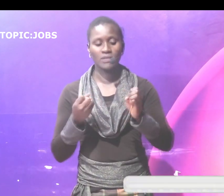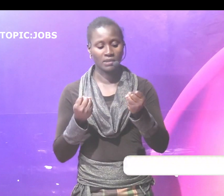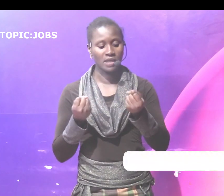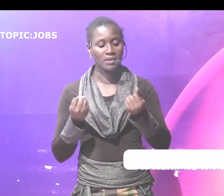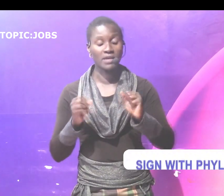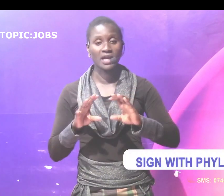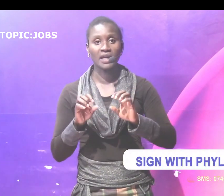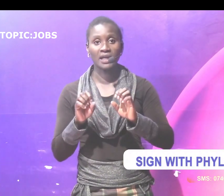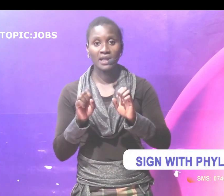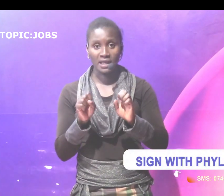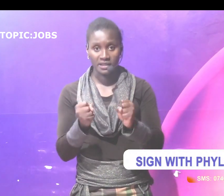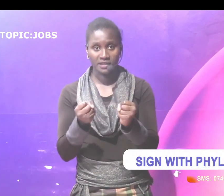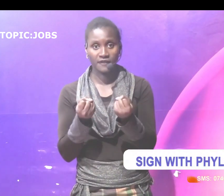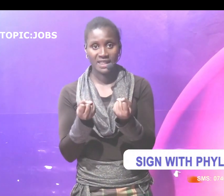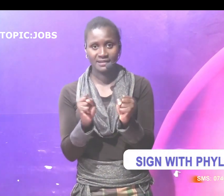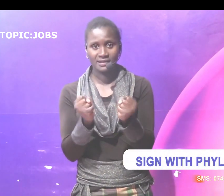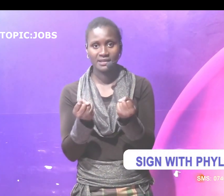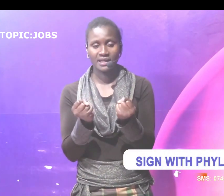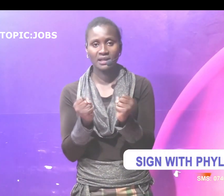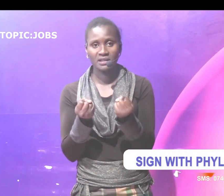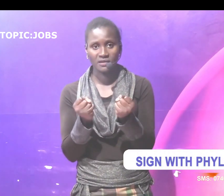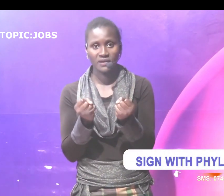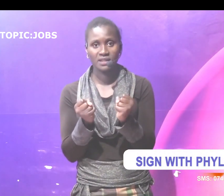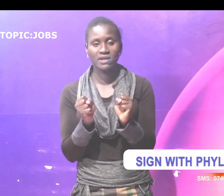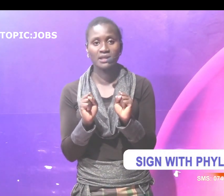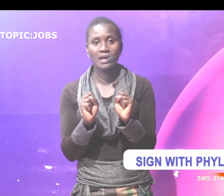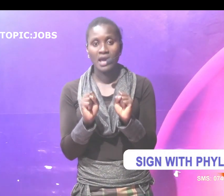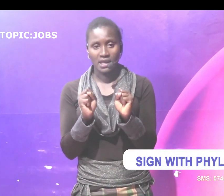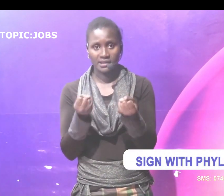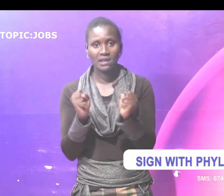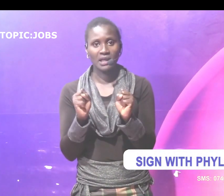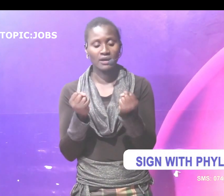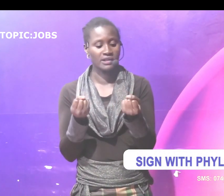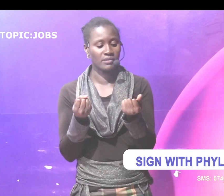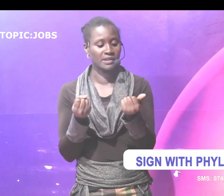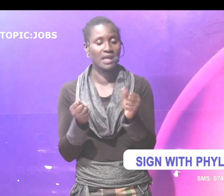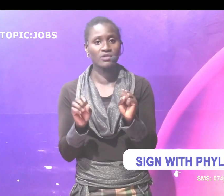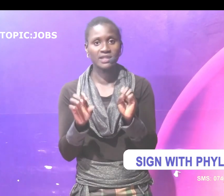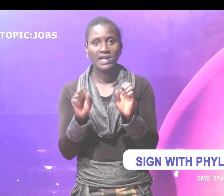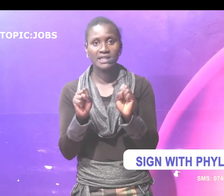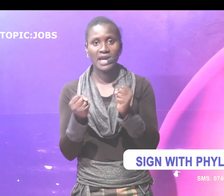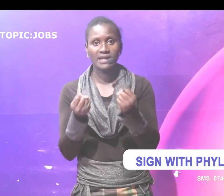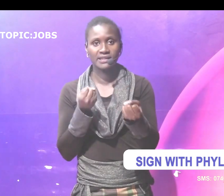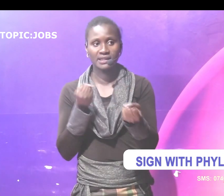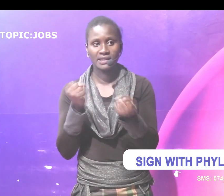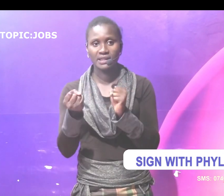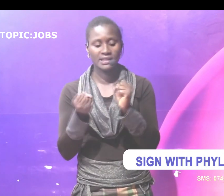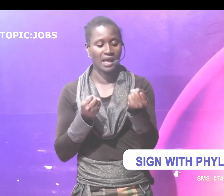maybe making a clenched fist. This is a clenched fist, but in sign language I will say using a letter S. This is letter S.